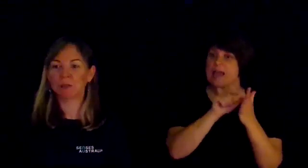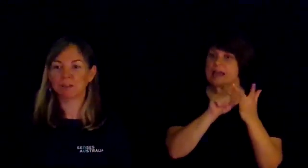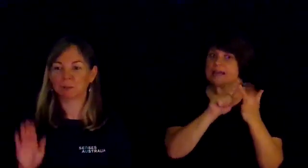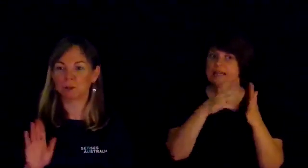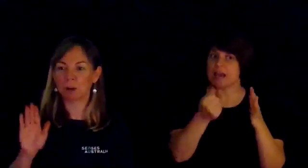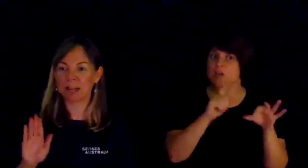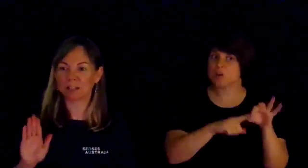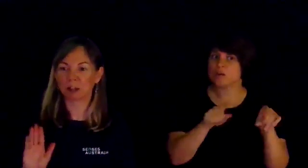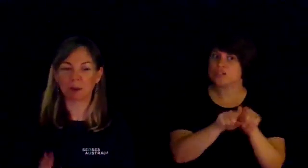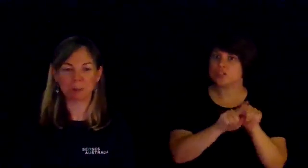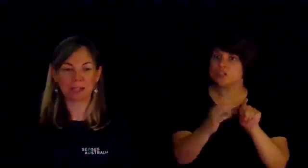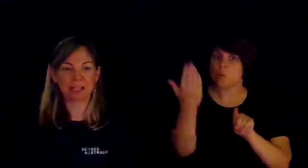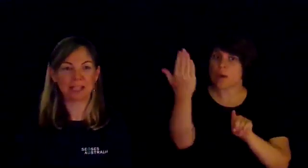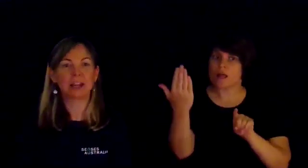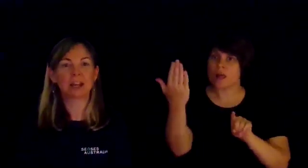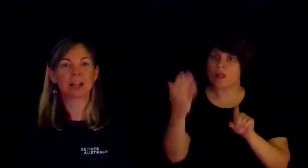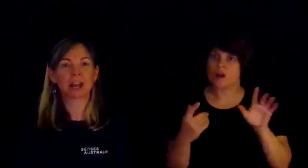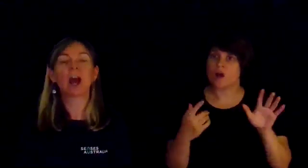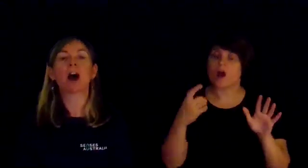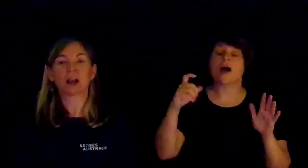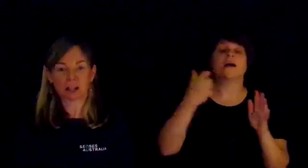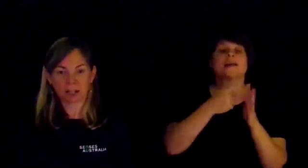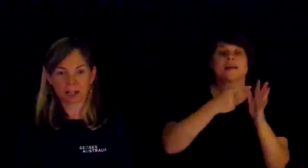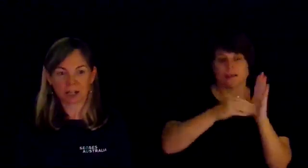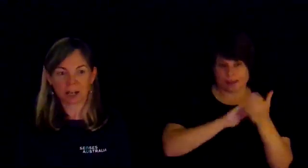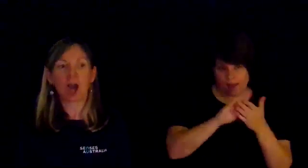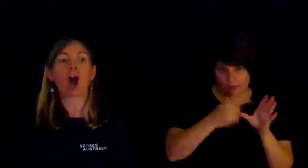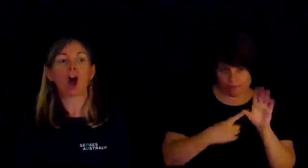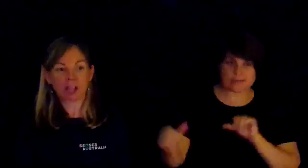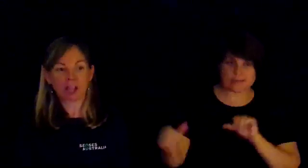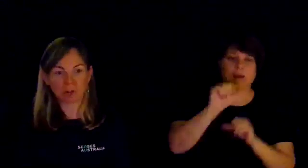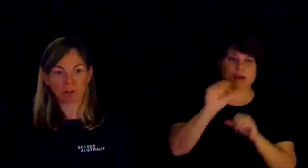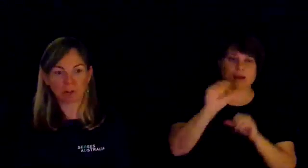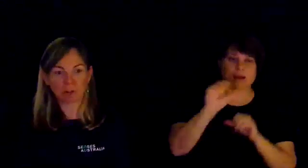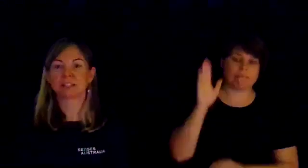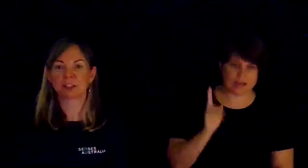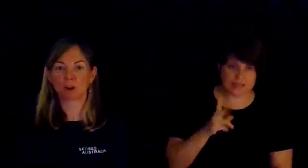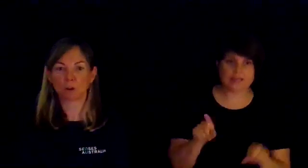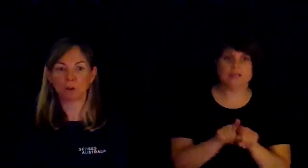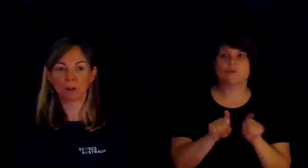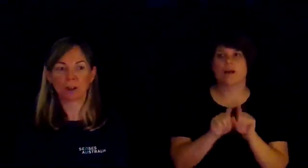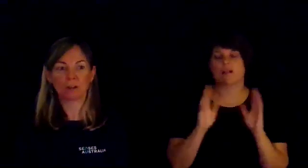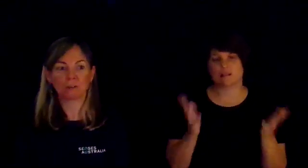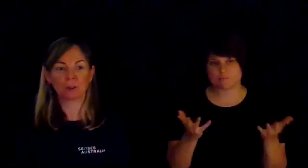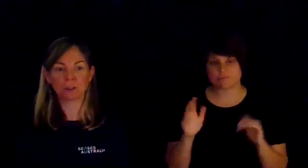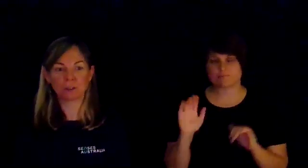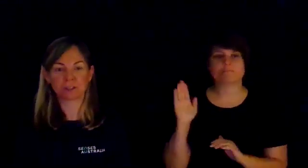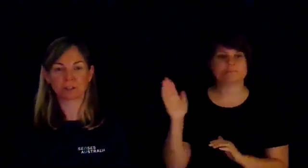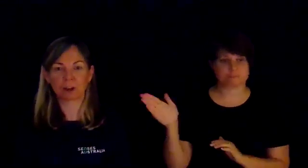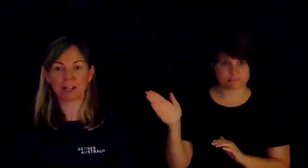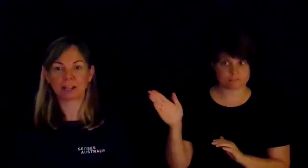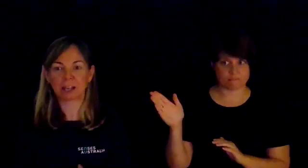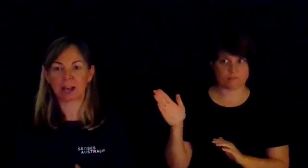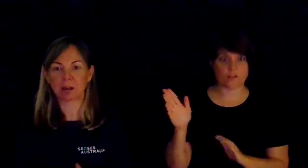okay. And we saw Kathy is back. Kathy is back and has her hand up again. Okay, great. So